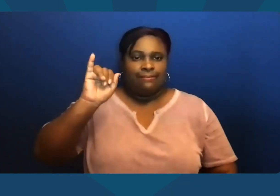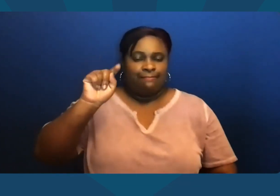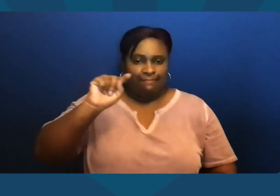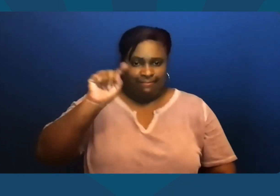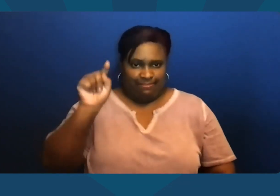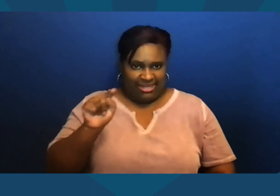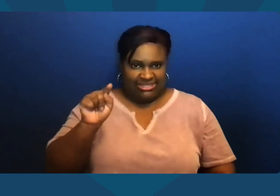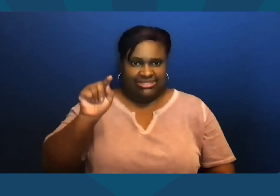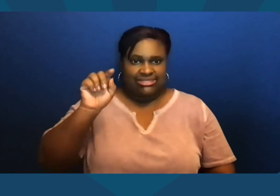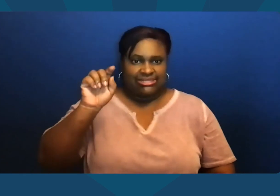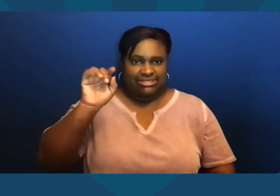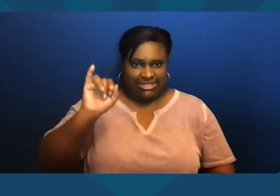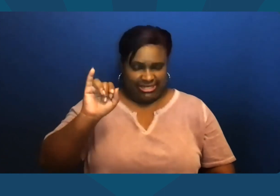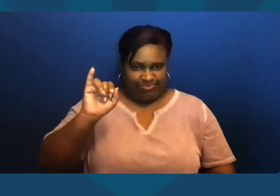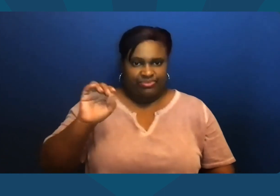Epstein.